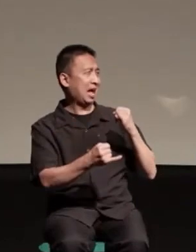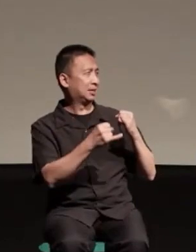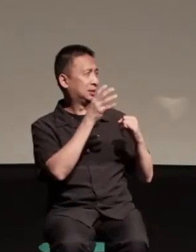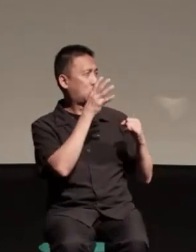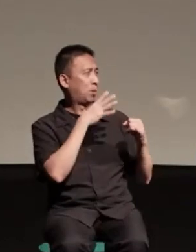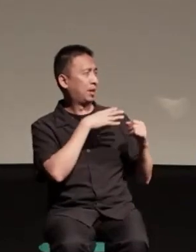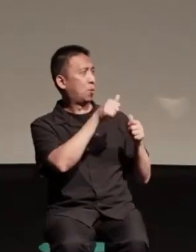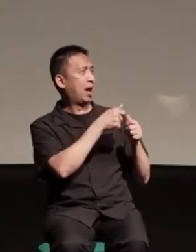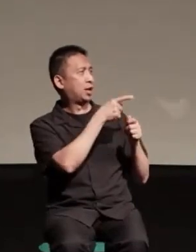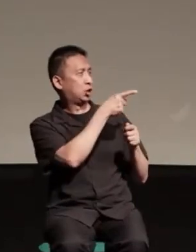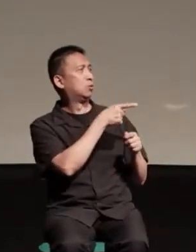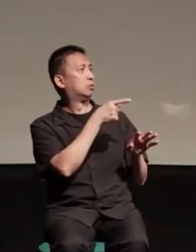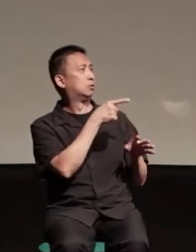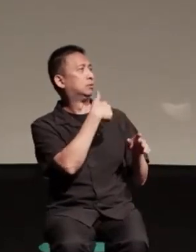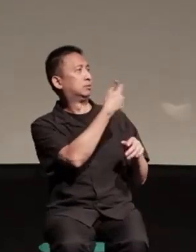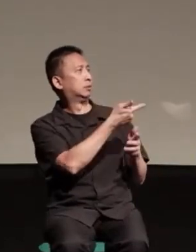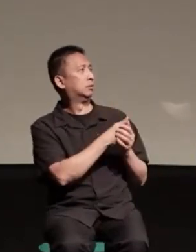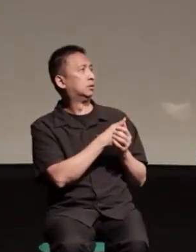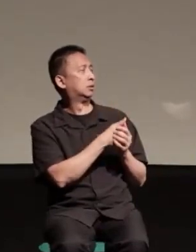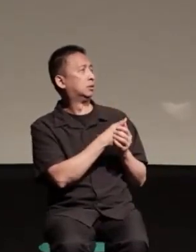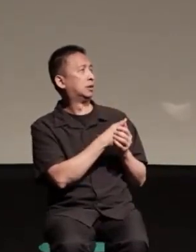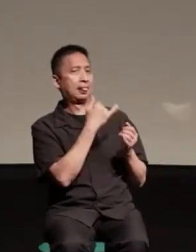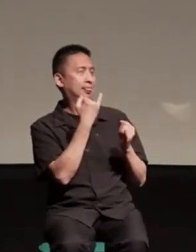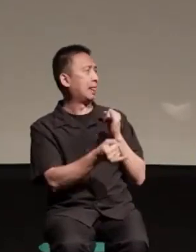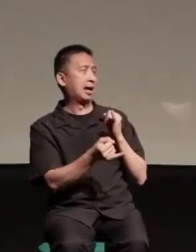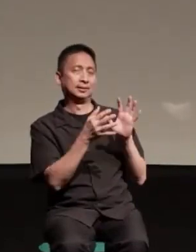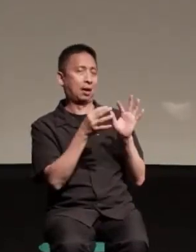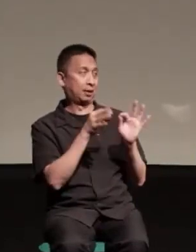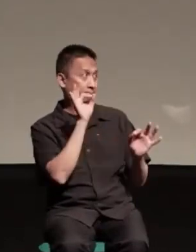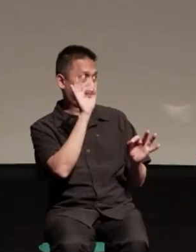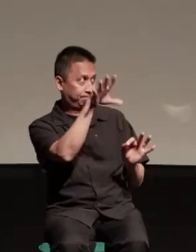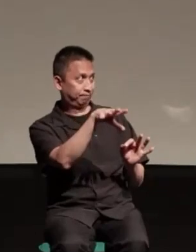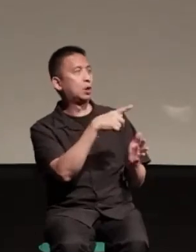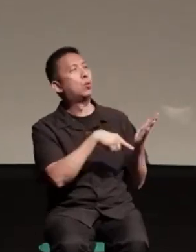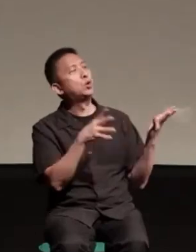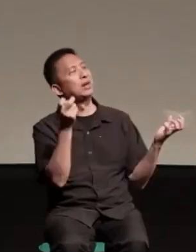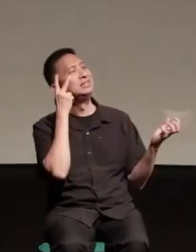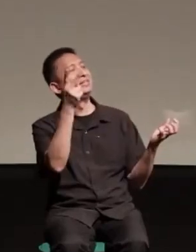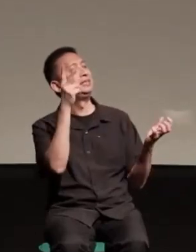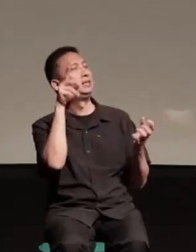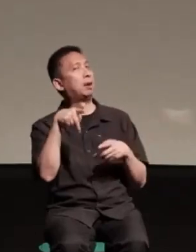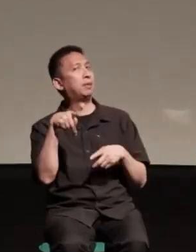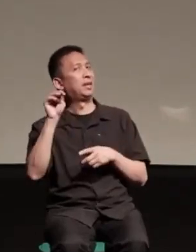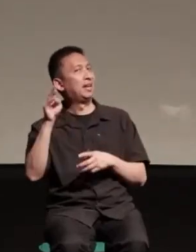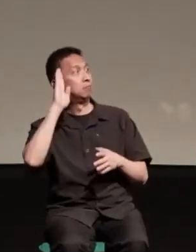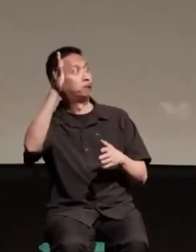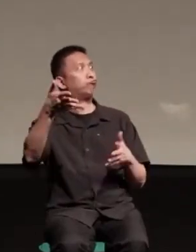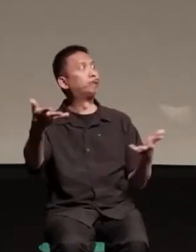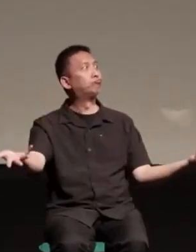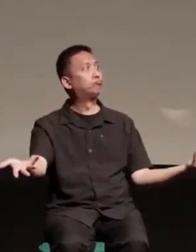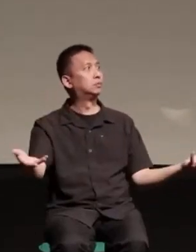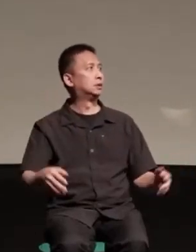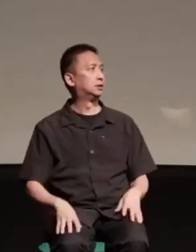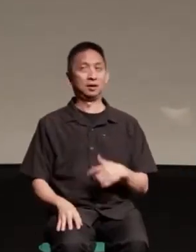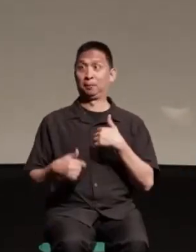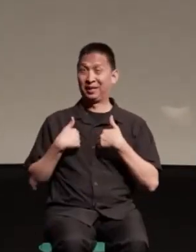sorry, behind you, yes. We'll give you the last word on what you want to see from public media. I hope it's, oh,